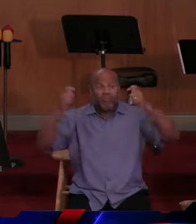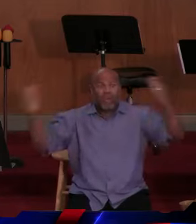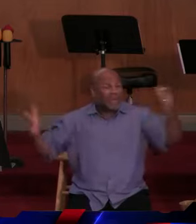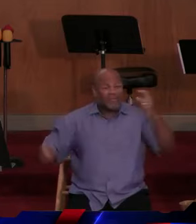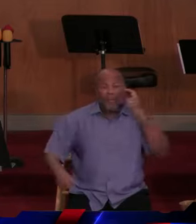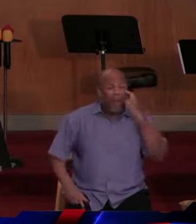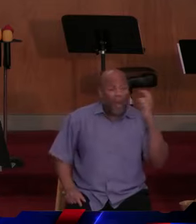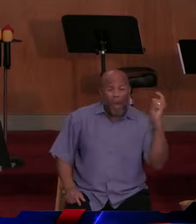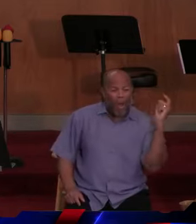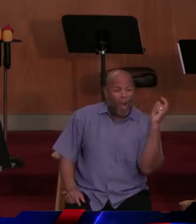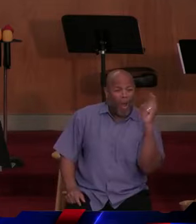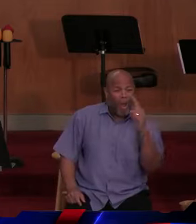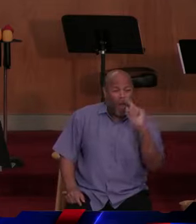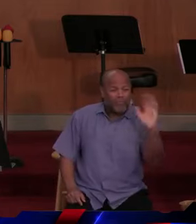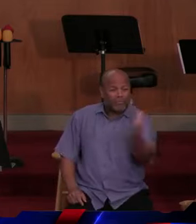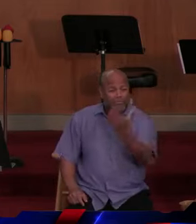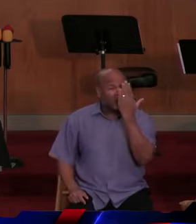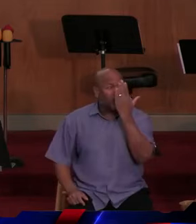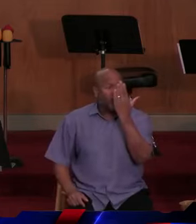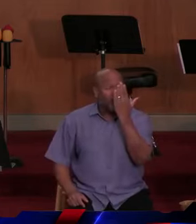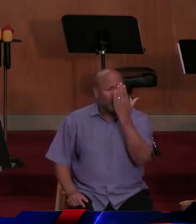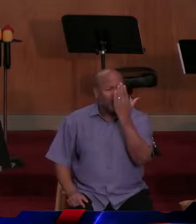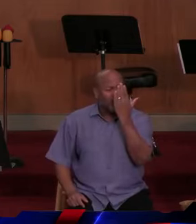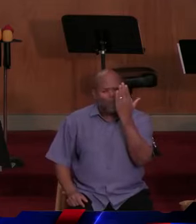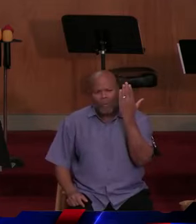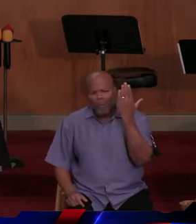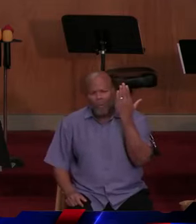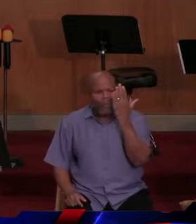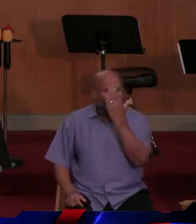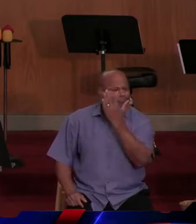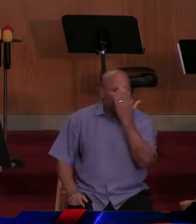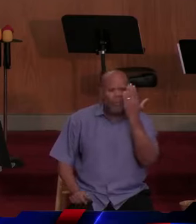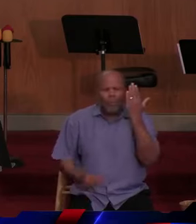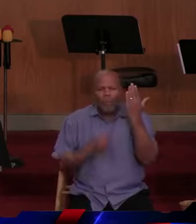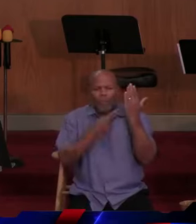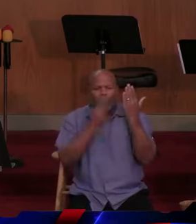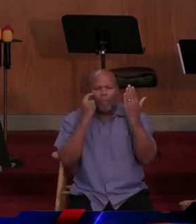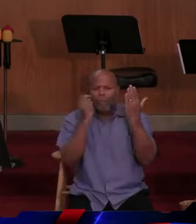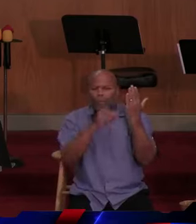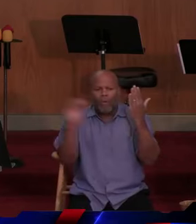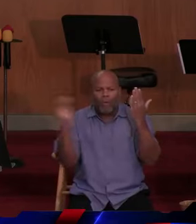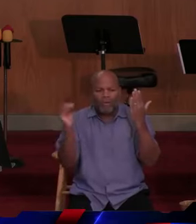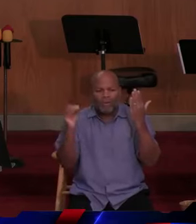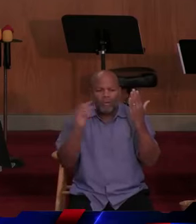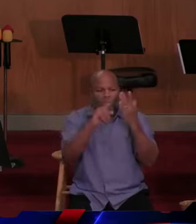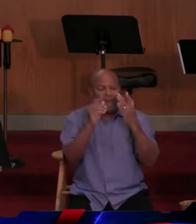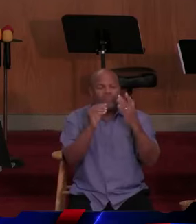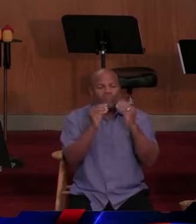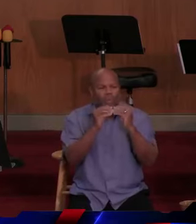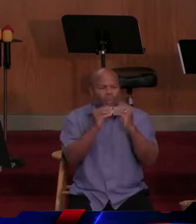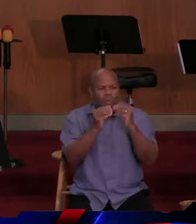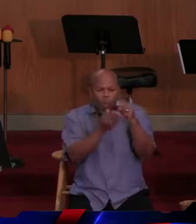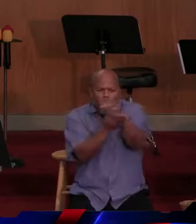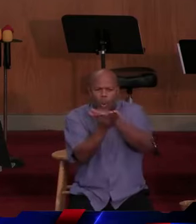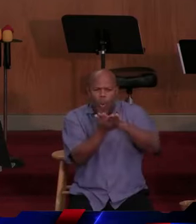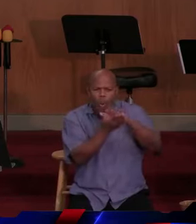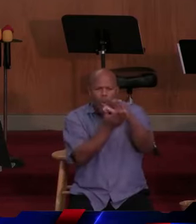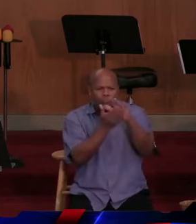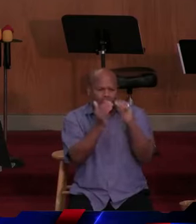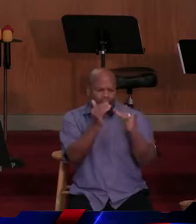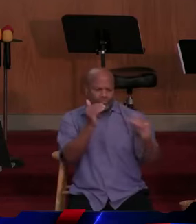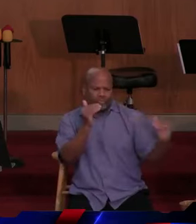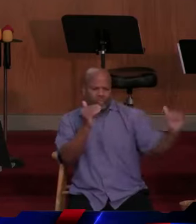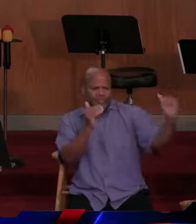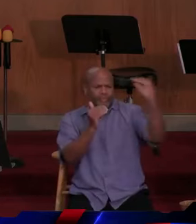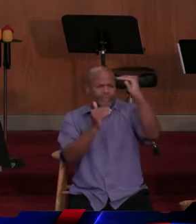right in front of our eyes. On a higher and holier level, it is the same